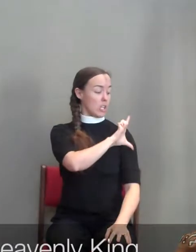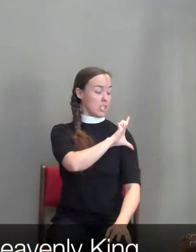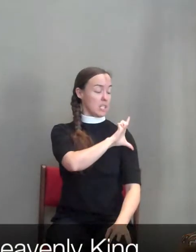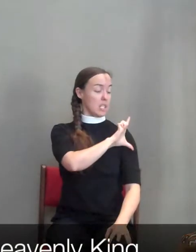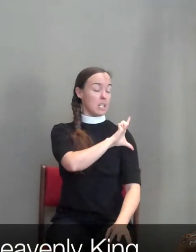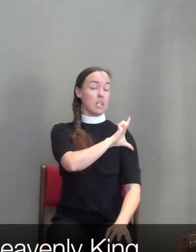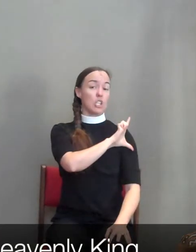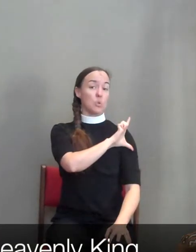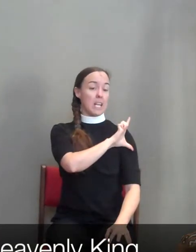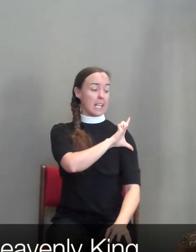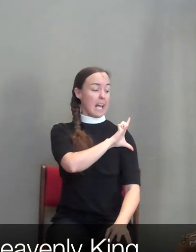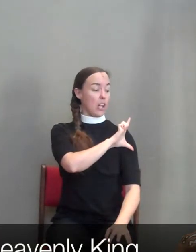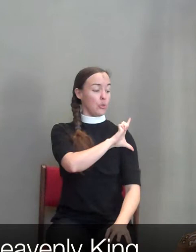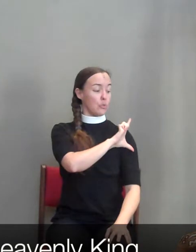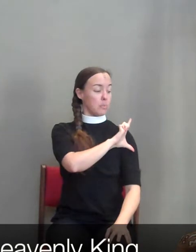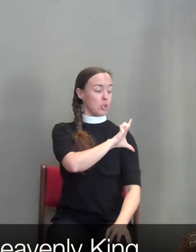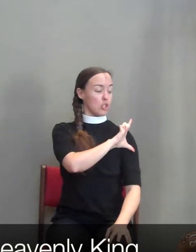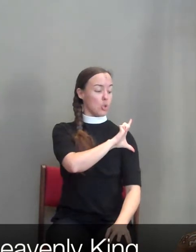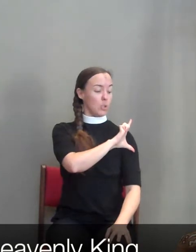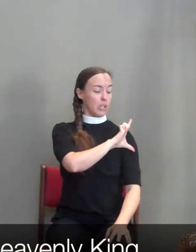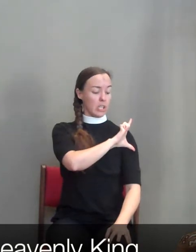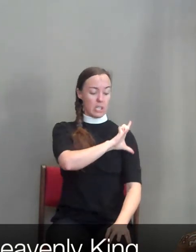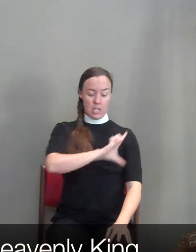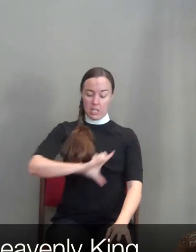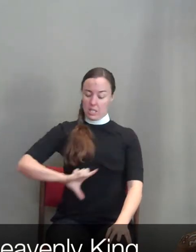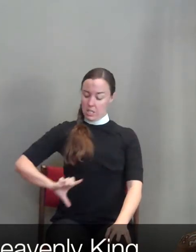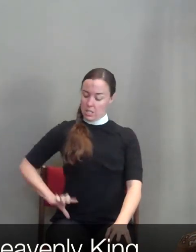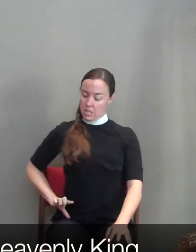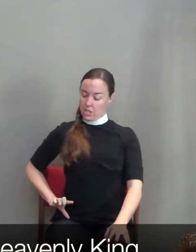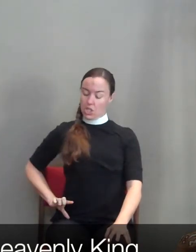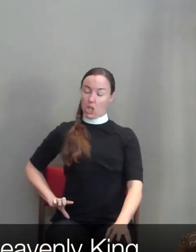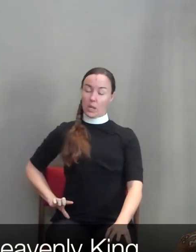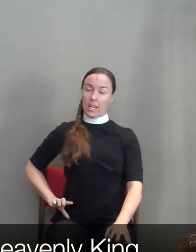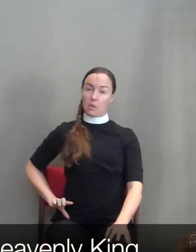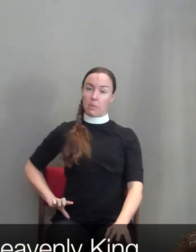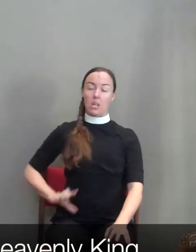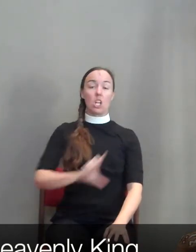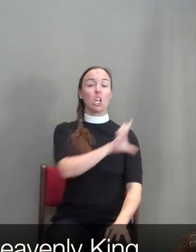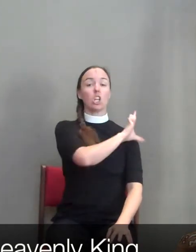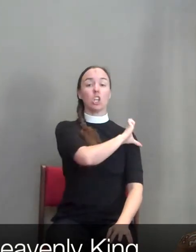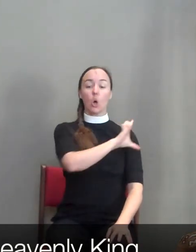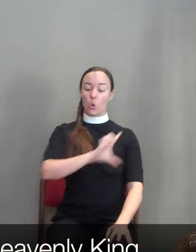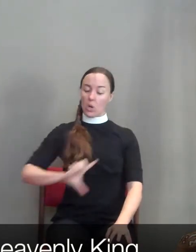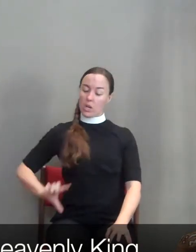Lord. You take an L from your shoulder to your hip. Lord.